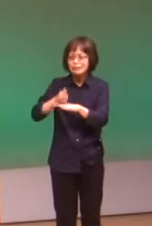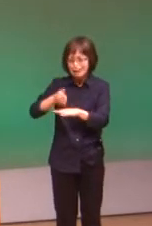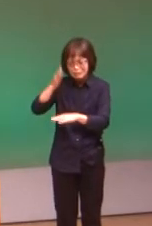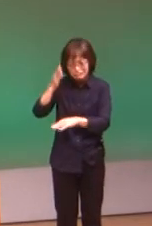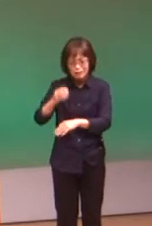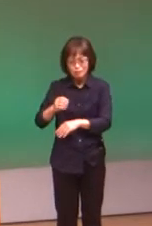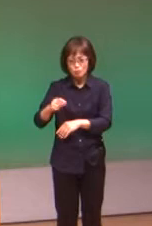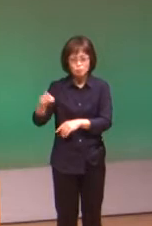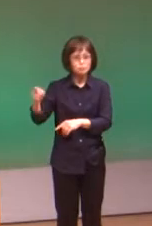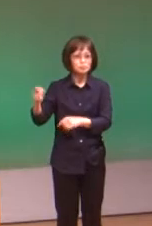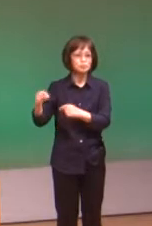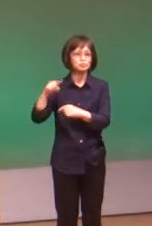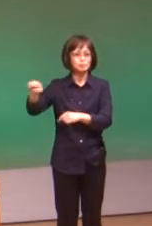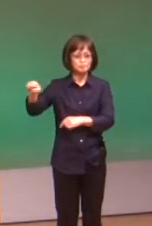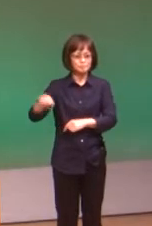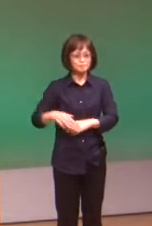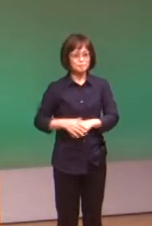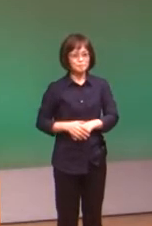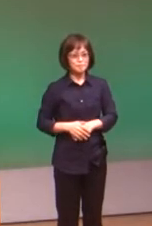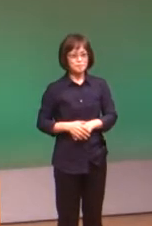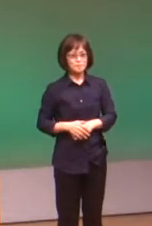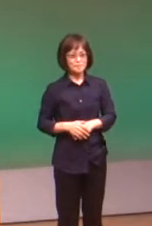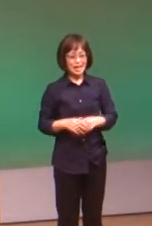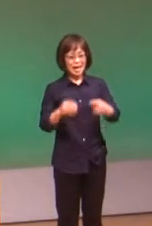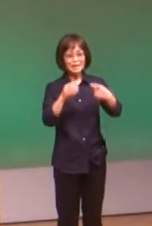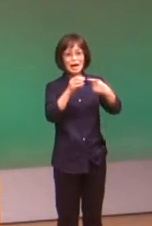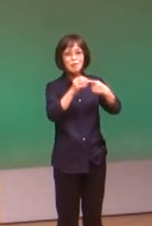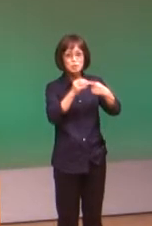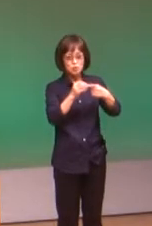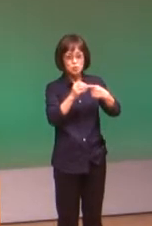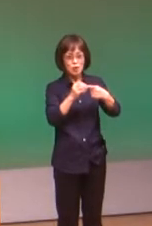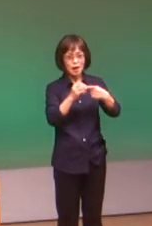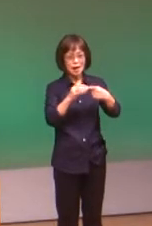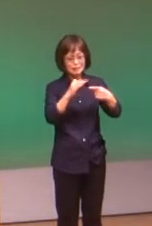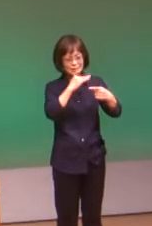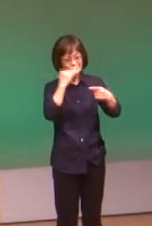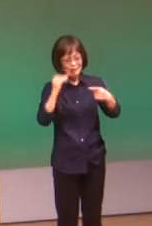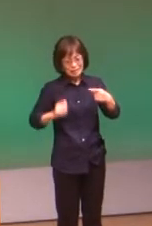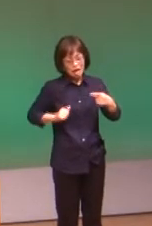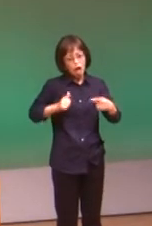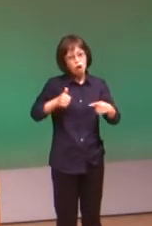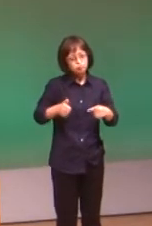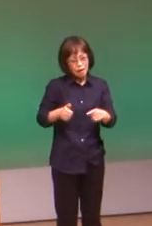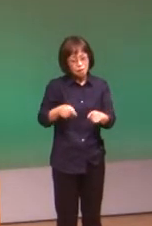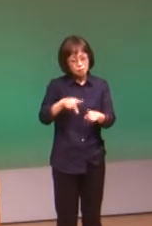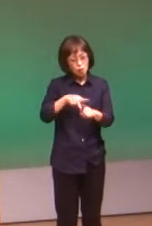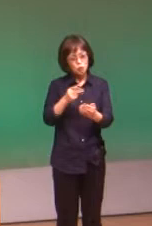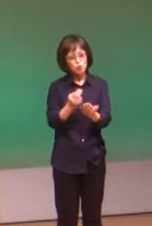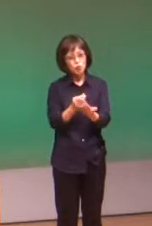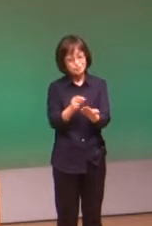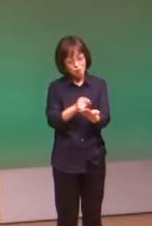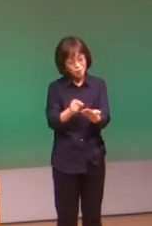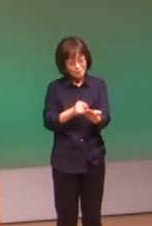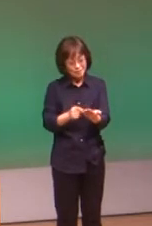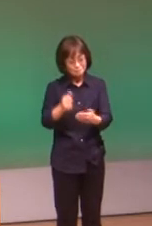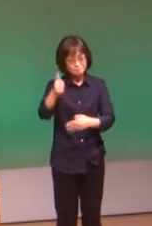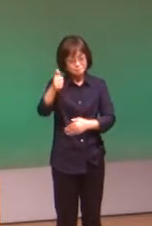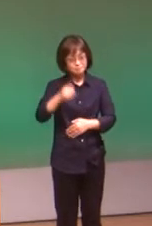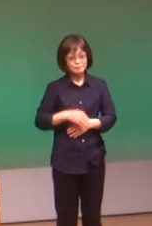Albert Camus was a great French novelist and existentialist who, during World War